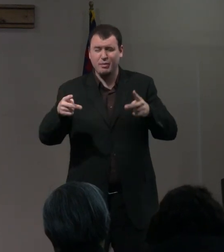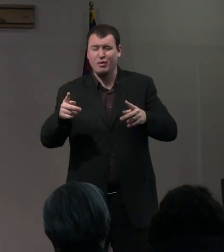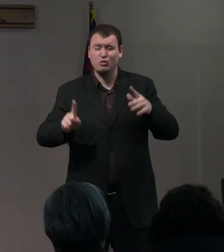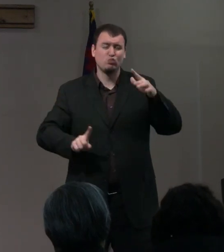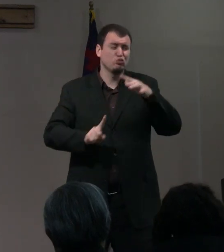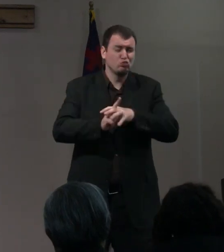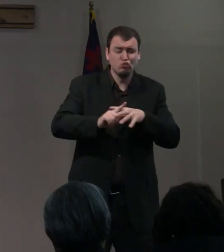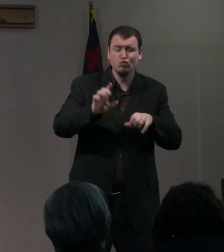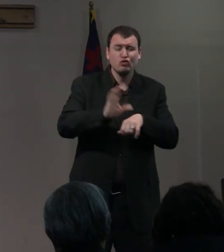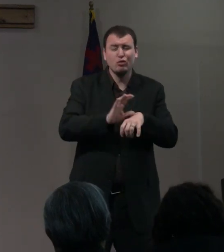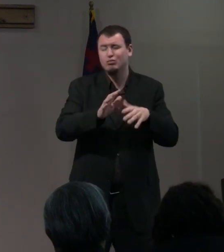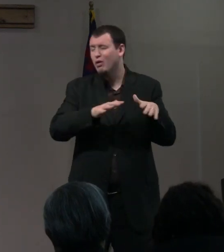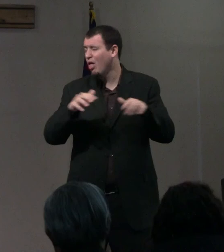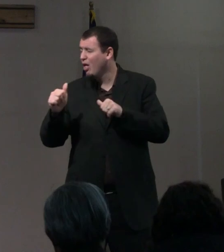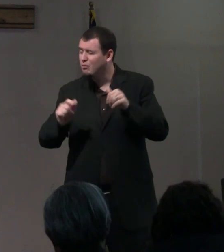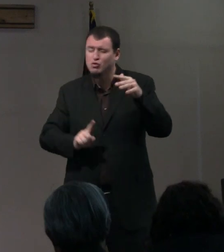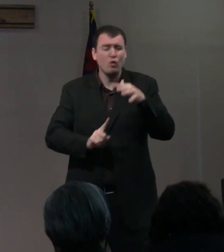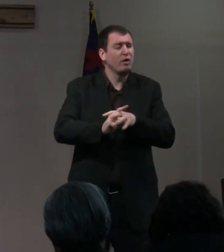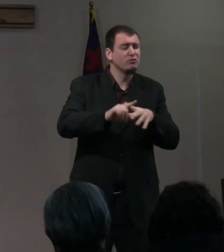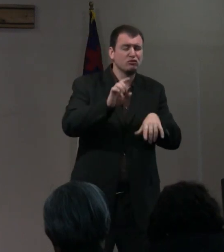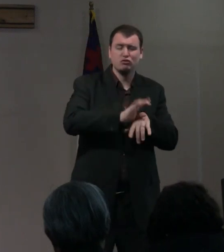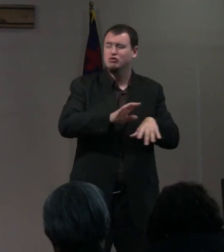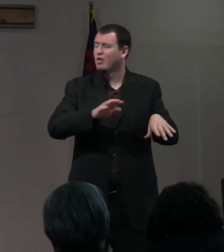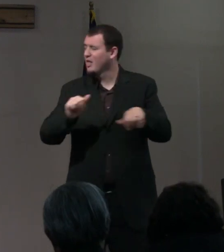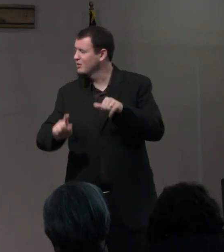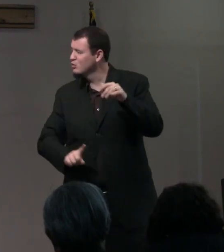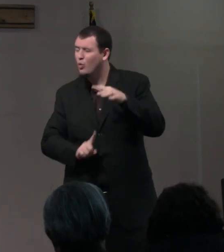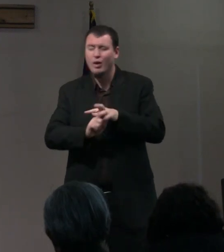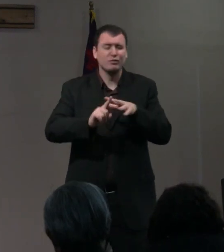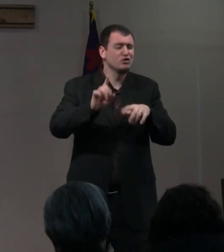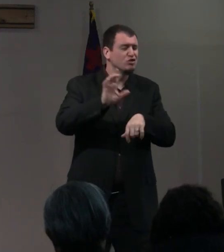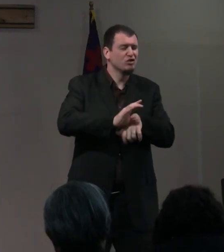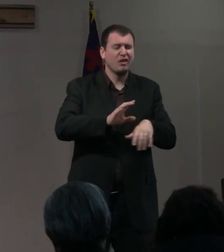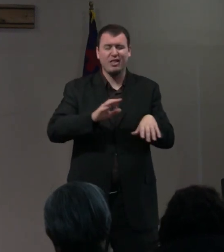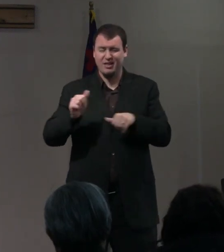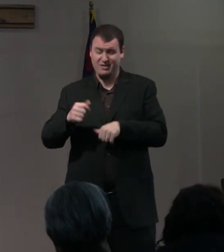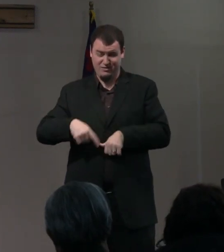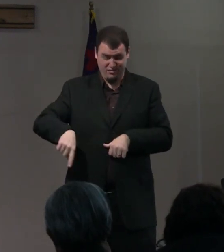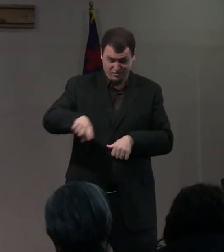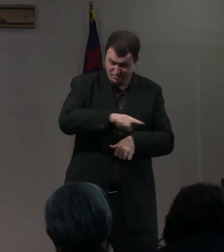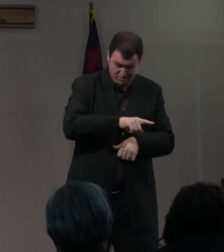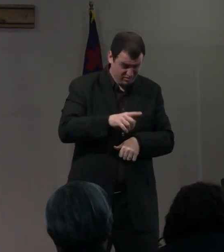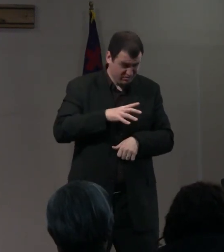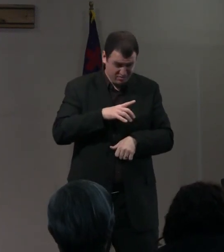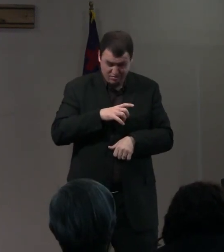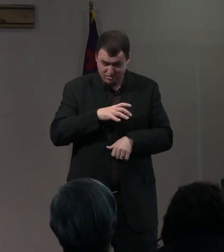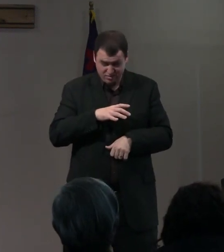Without serving others, they may show up and leave, and show up and leave,